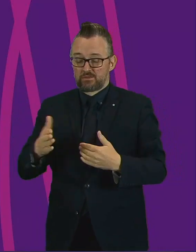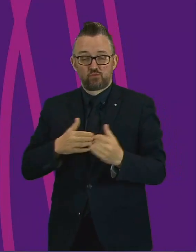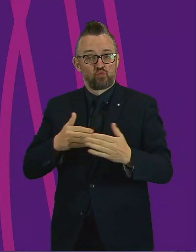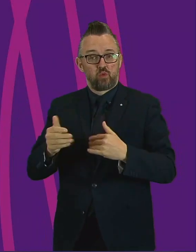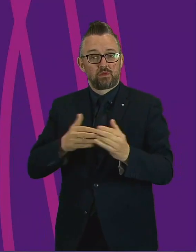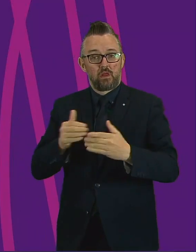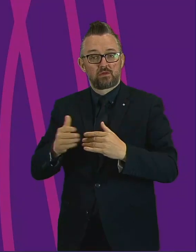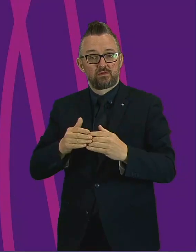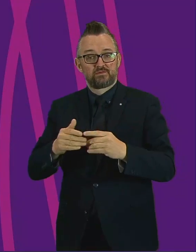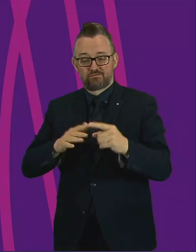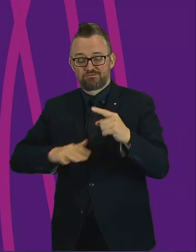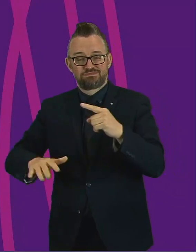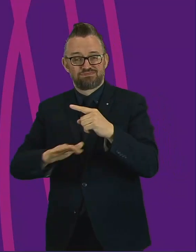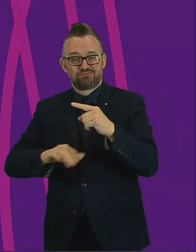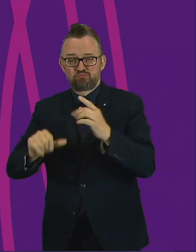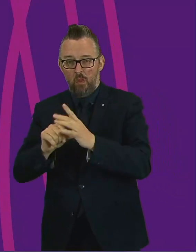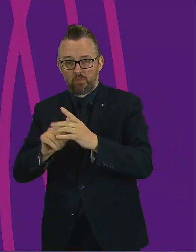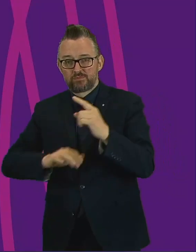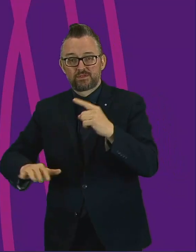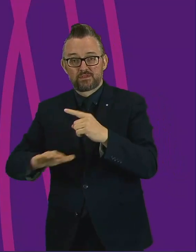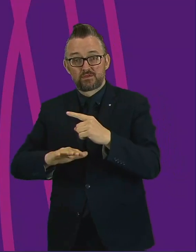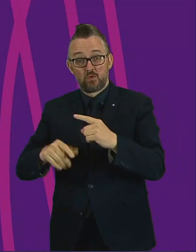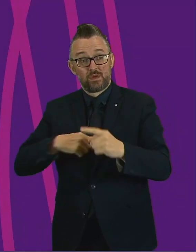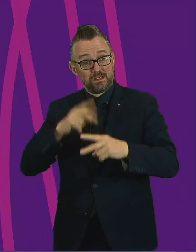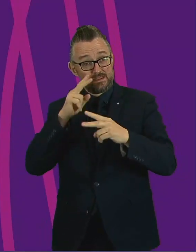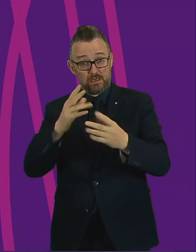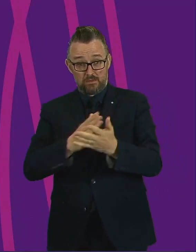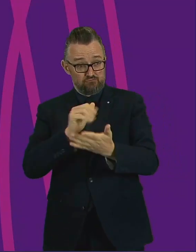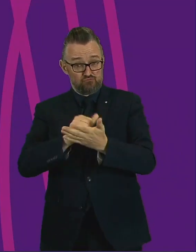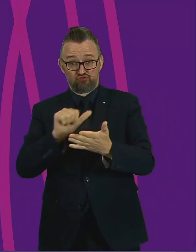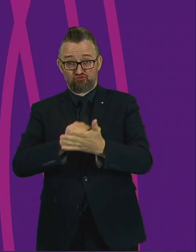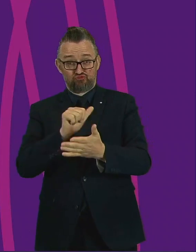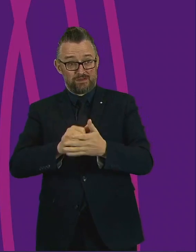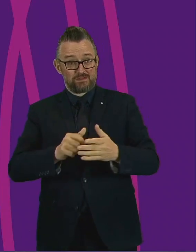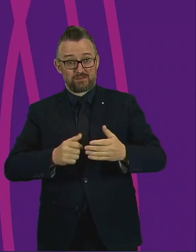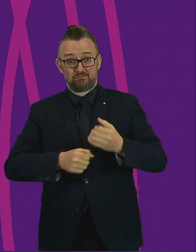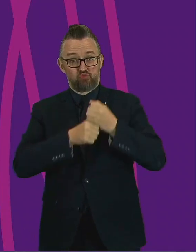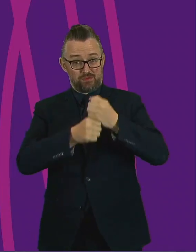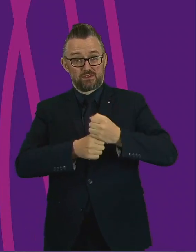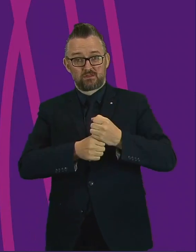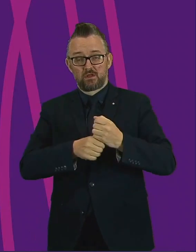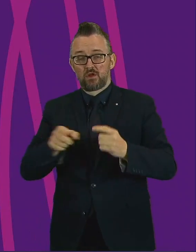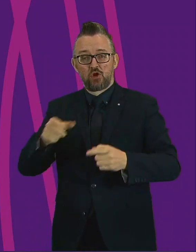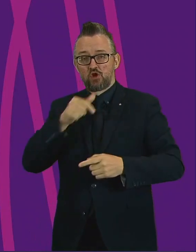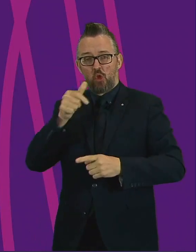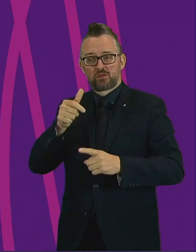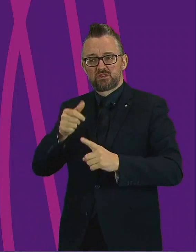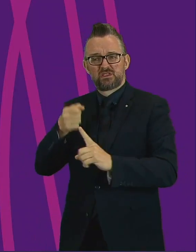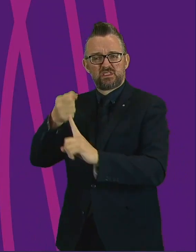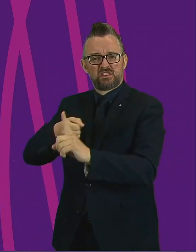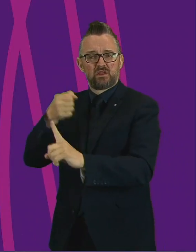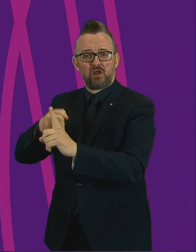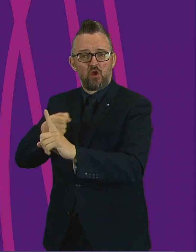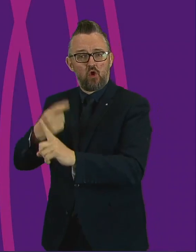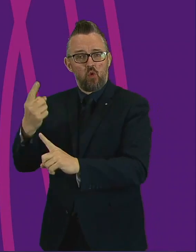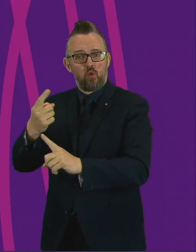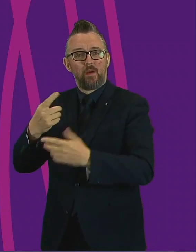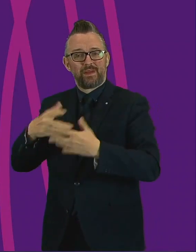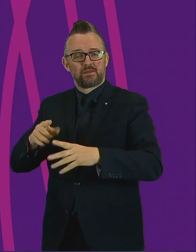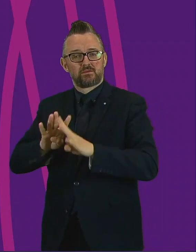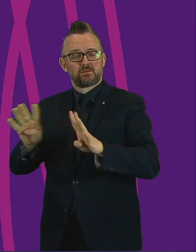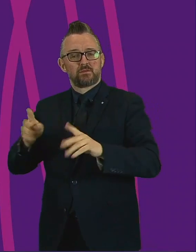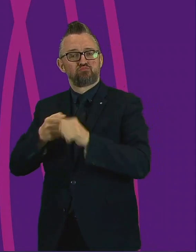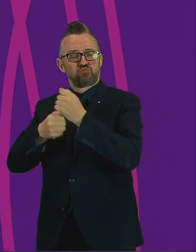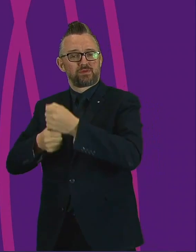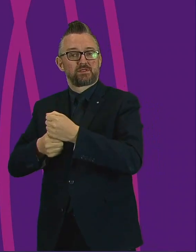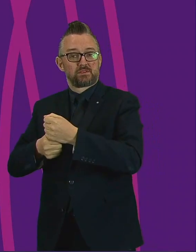the protests, the legitimate protests we are seeing, rather than continuously attacking those protesting.